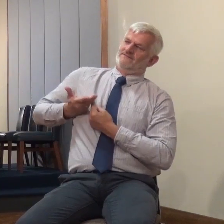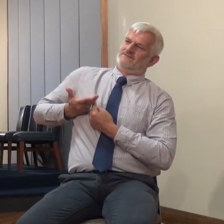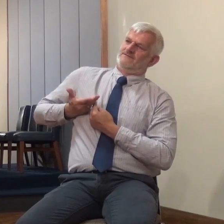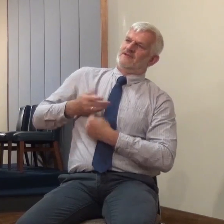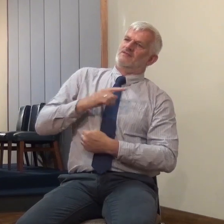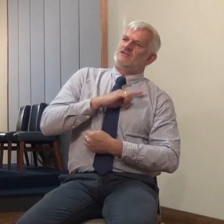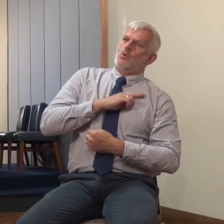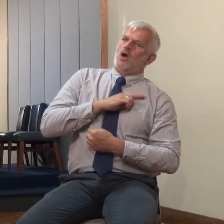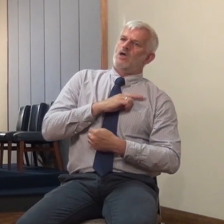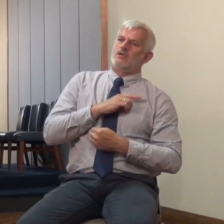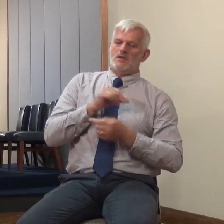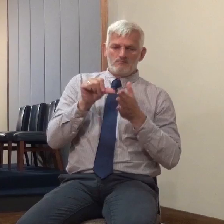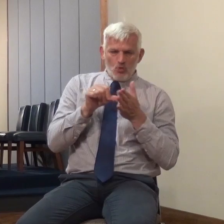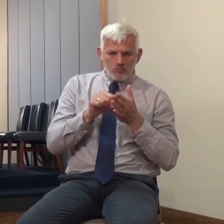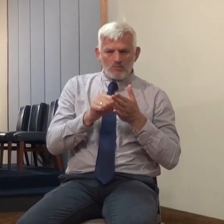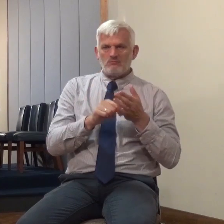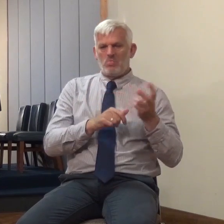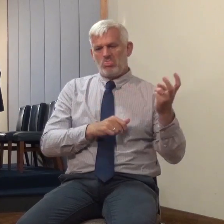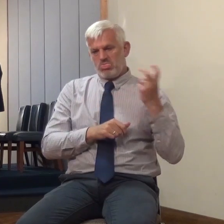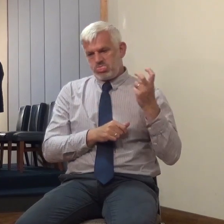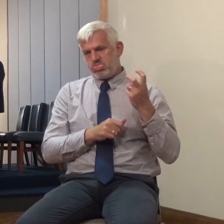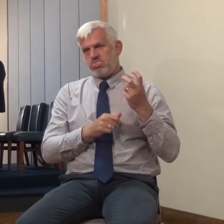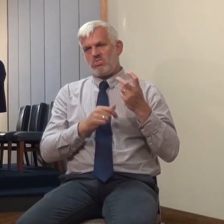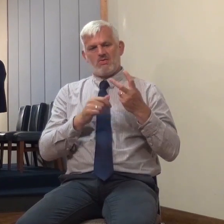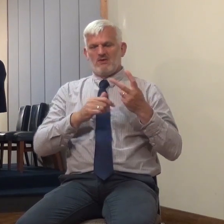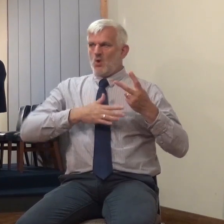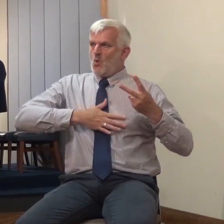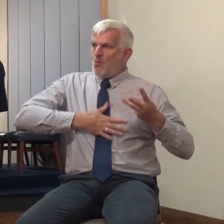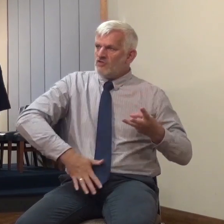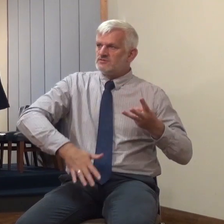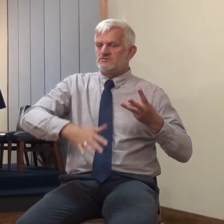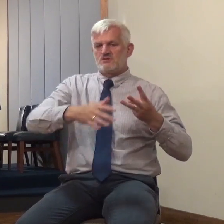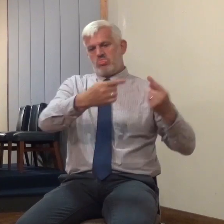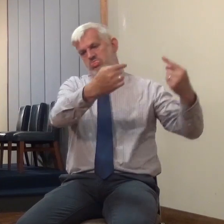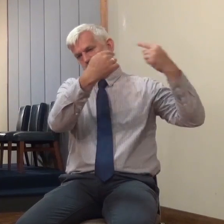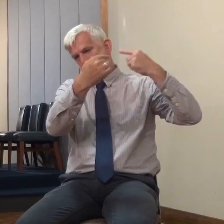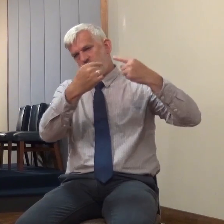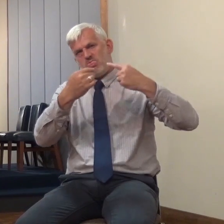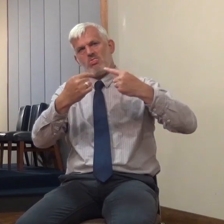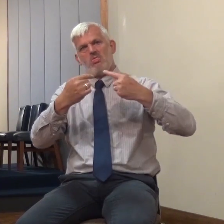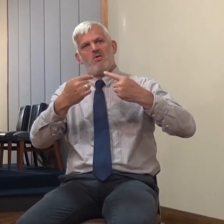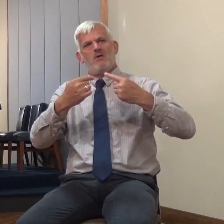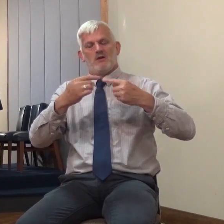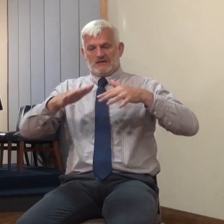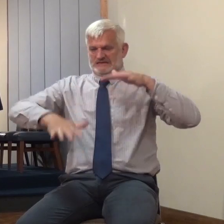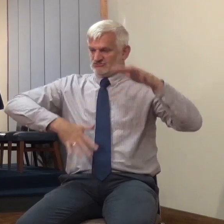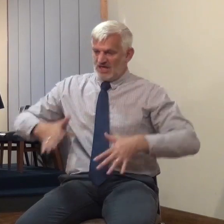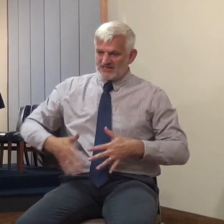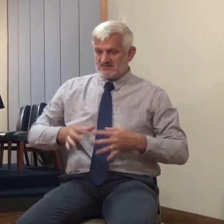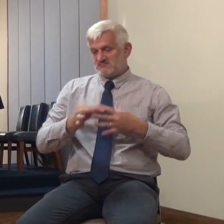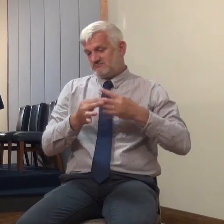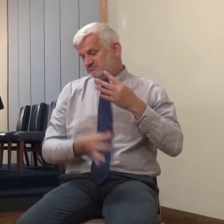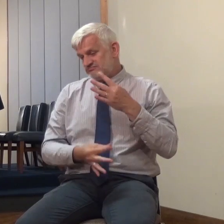in infirmities, in reproaches, in necessities, in persecutions, in distresses